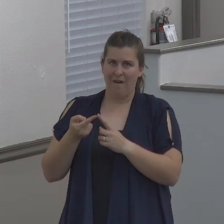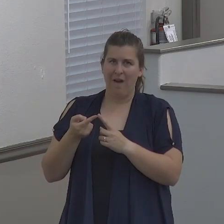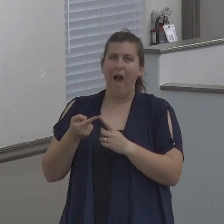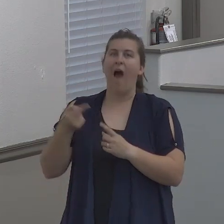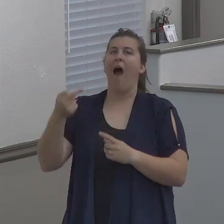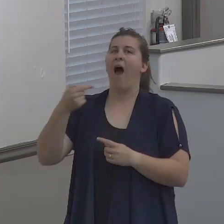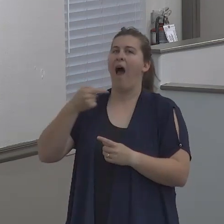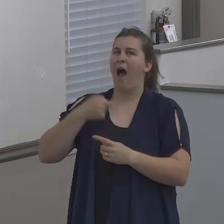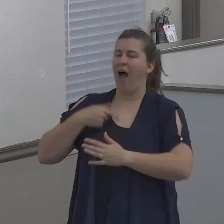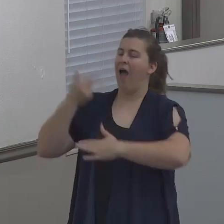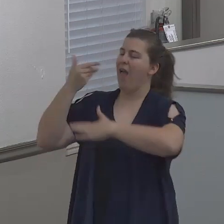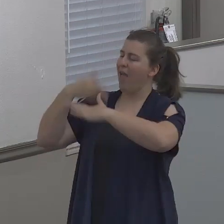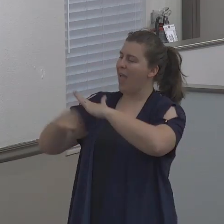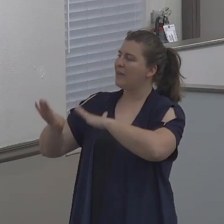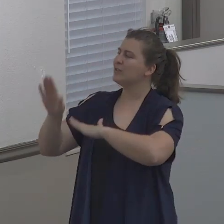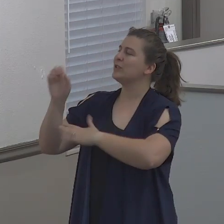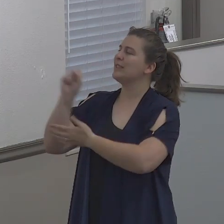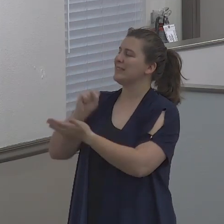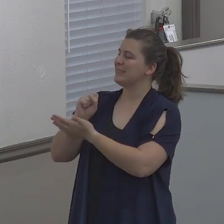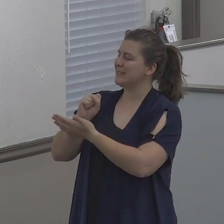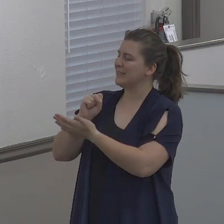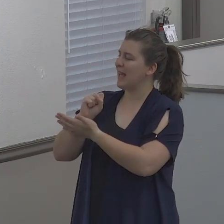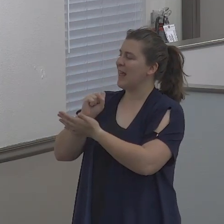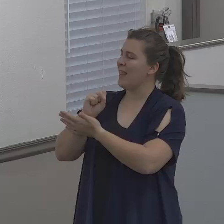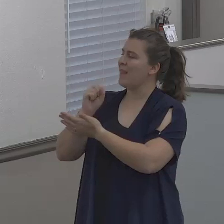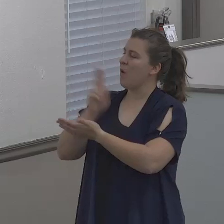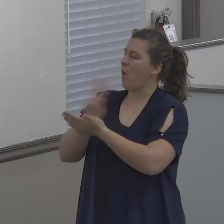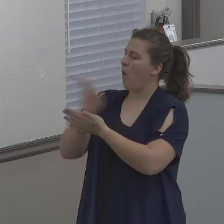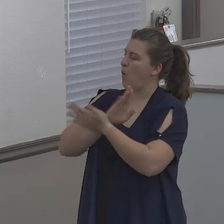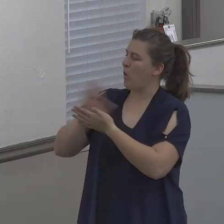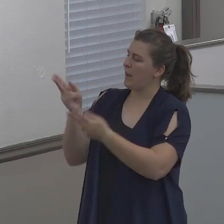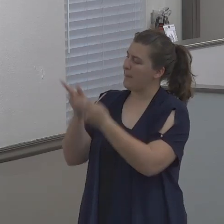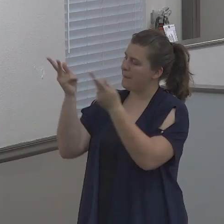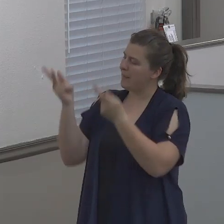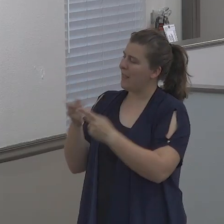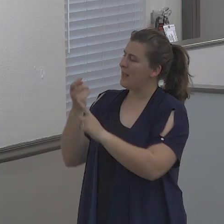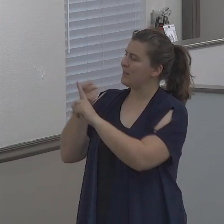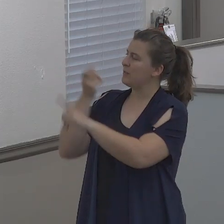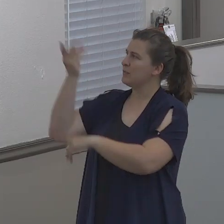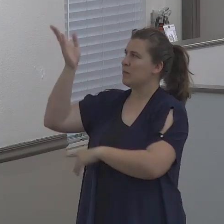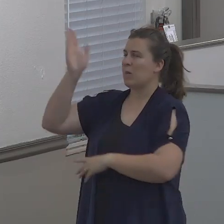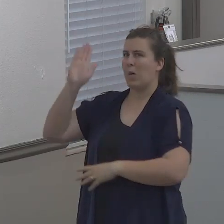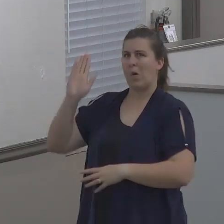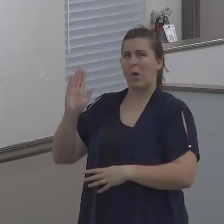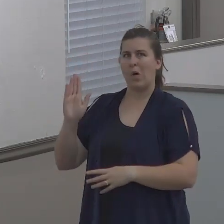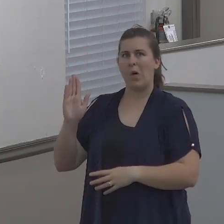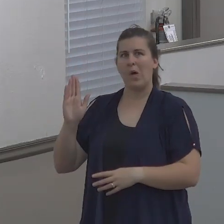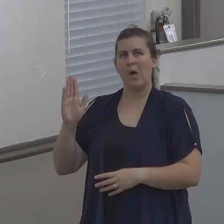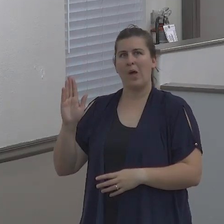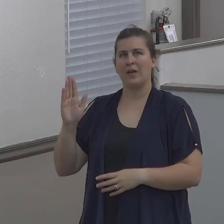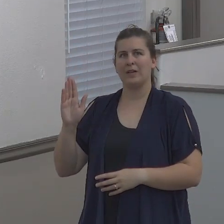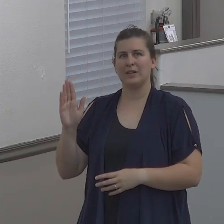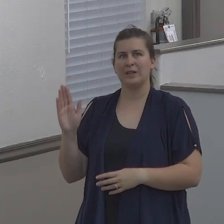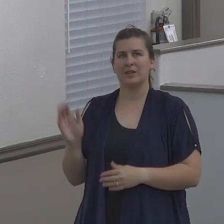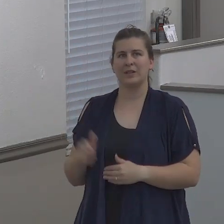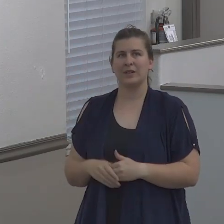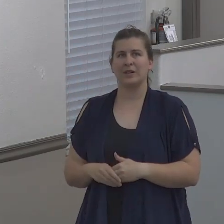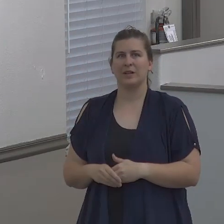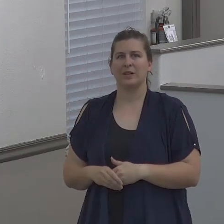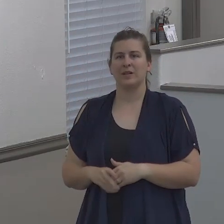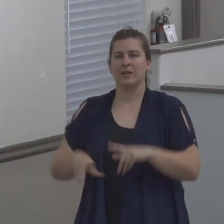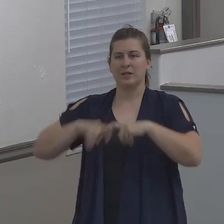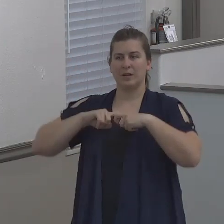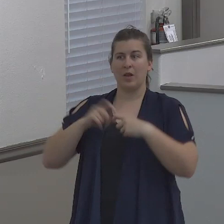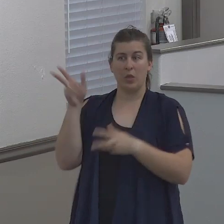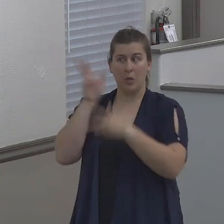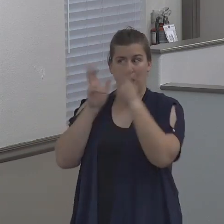got through. And he said, "Until I went into the sanctuary of God." And what do you hear when you go in